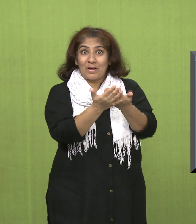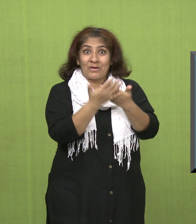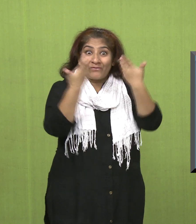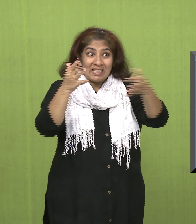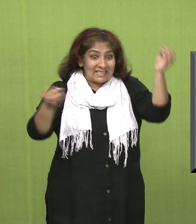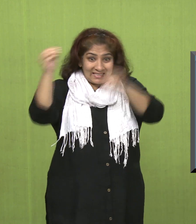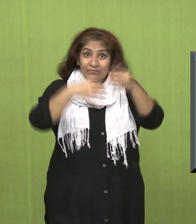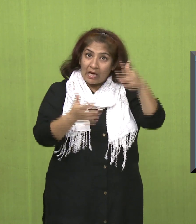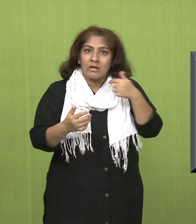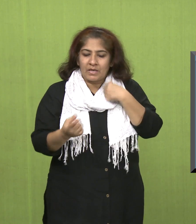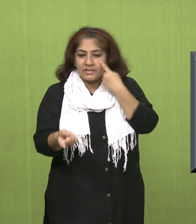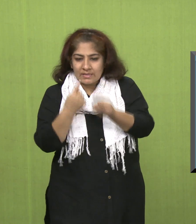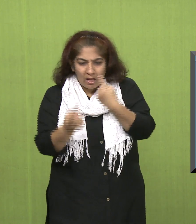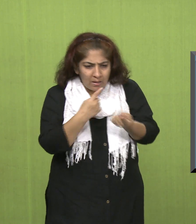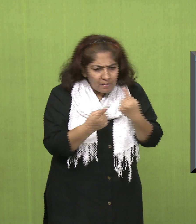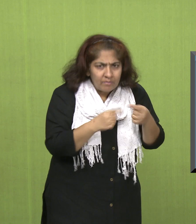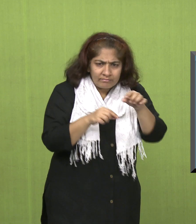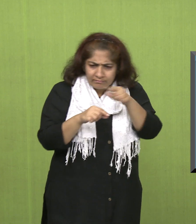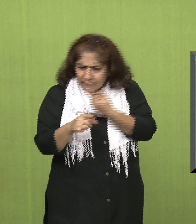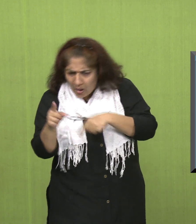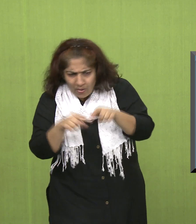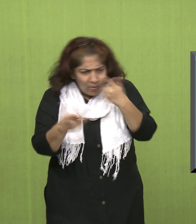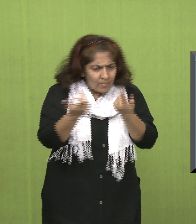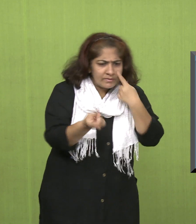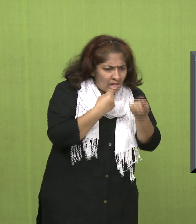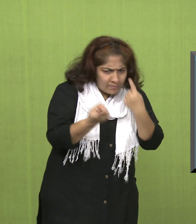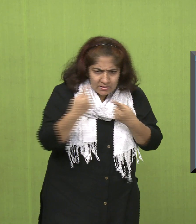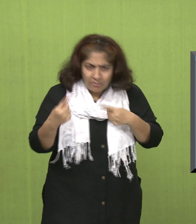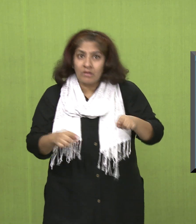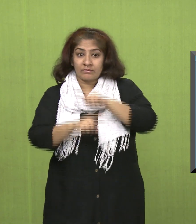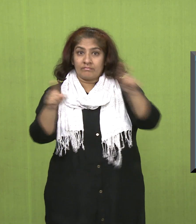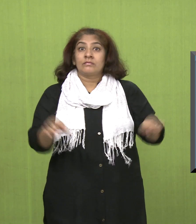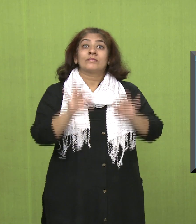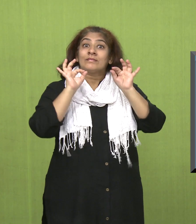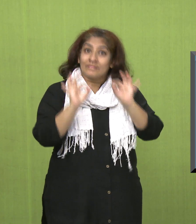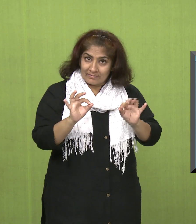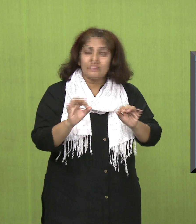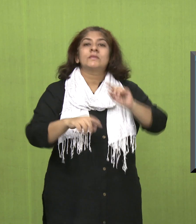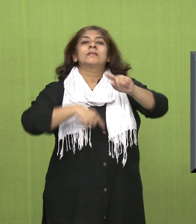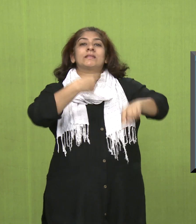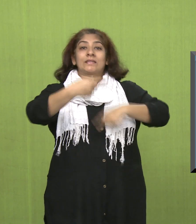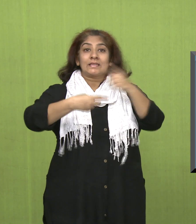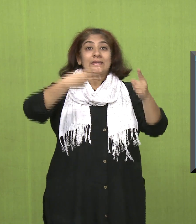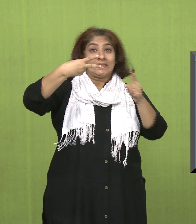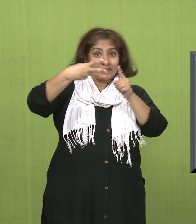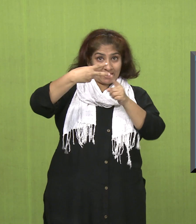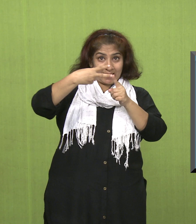to explain. For example, there are different kinds of applications and they all are for a